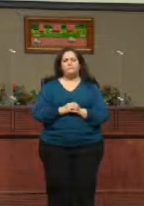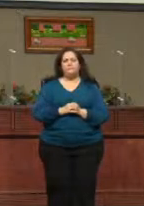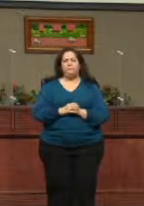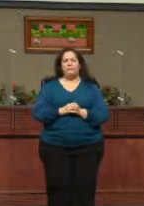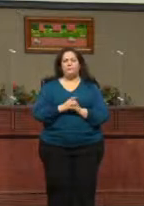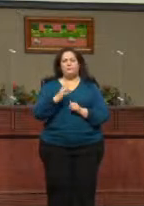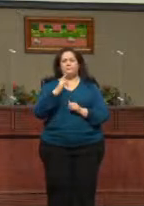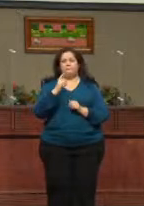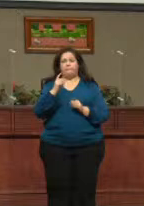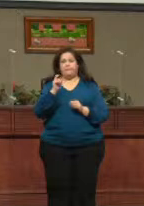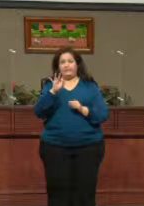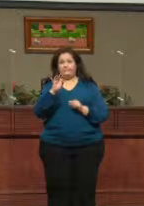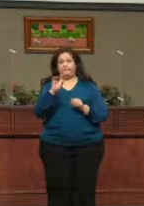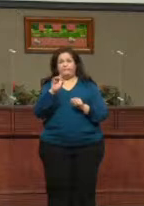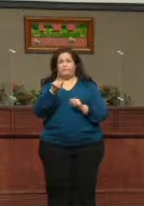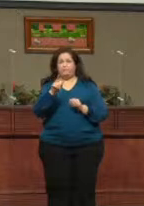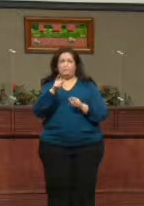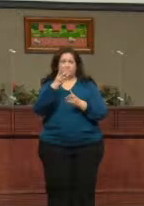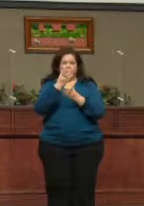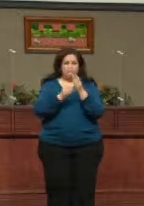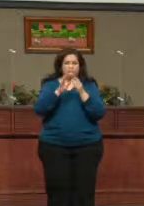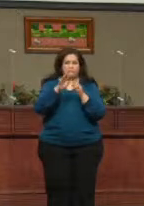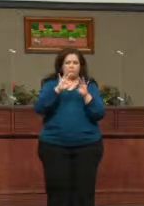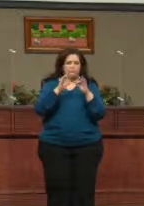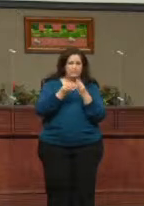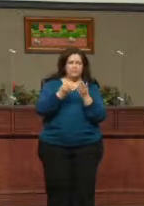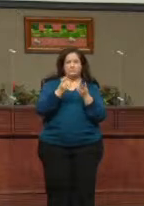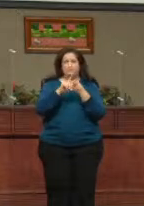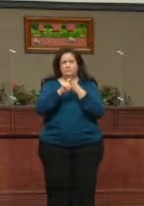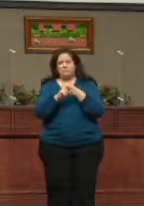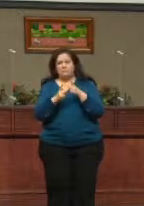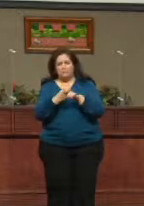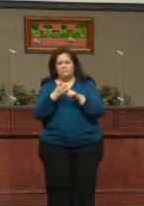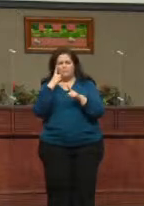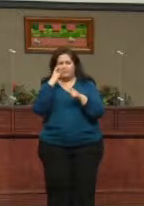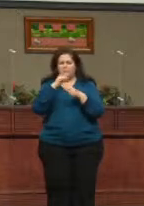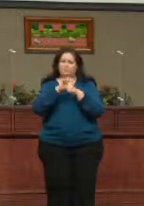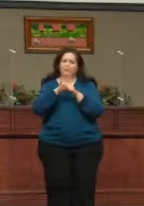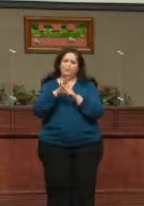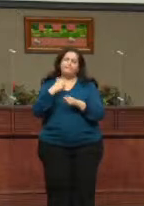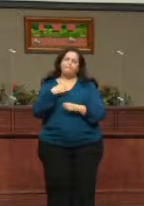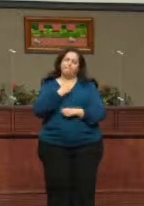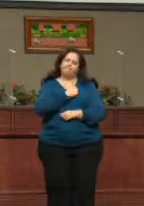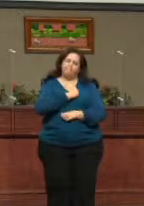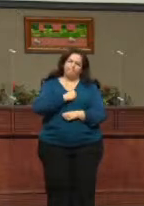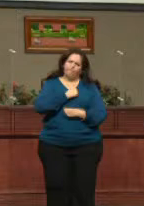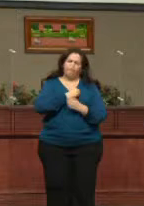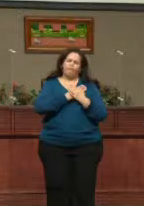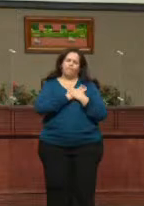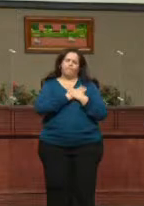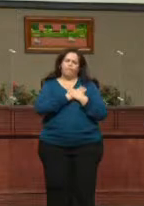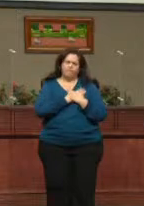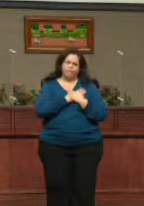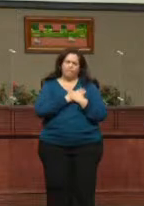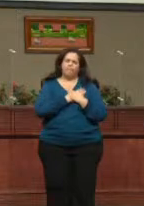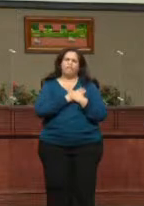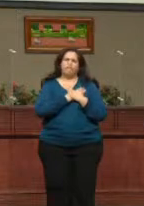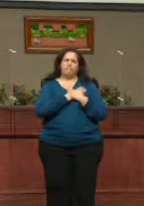our deepest sympathies to those families who have lost a loved one. We know that individuals still